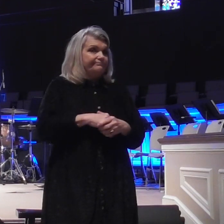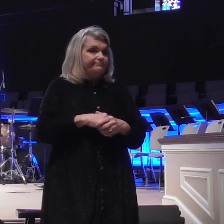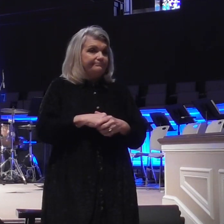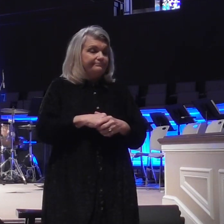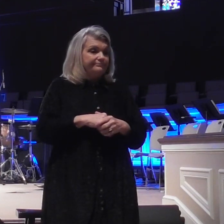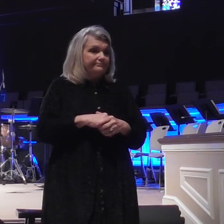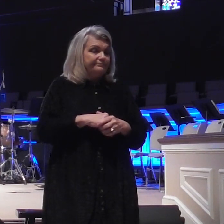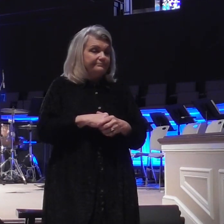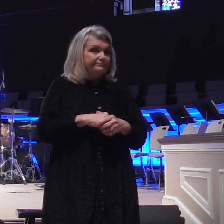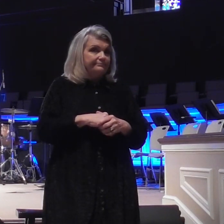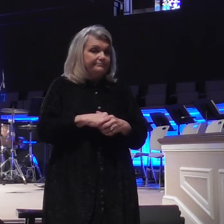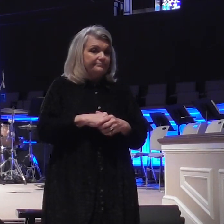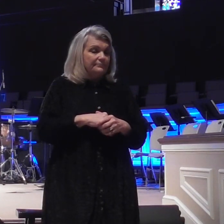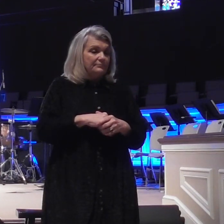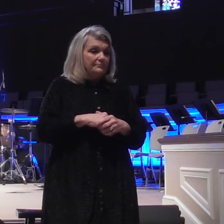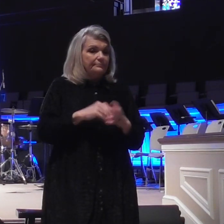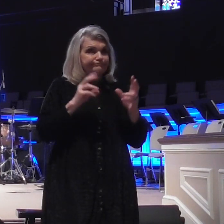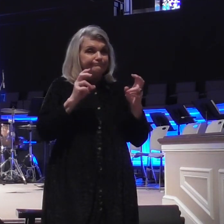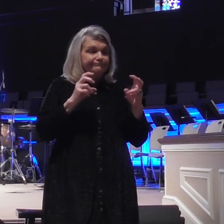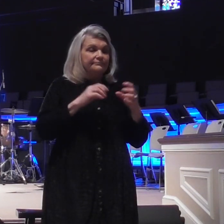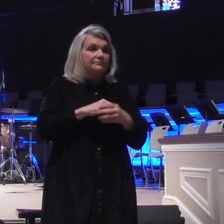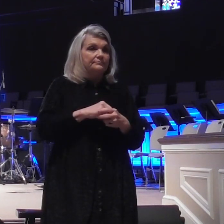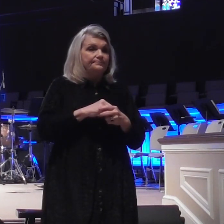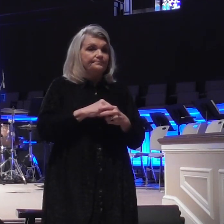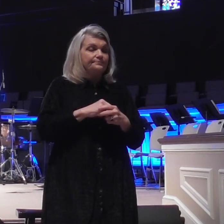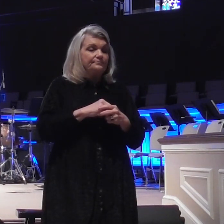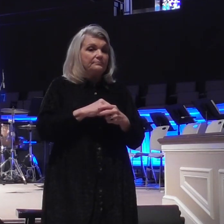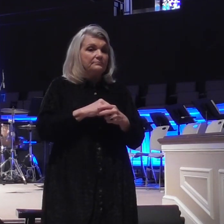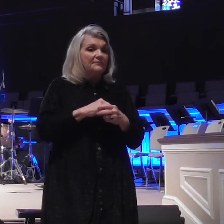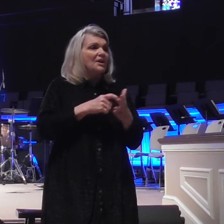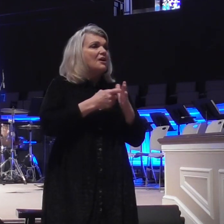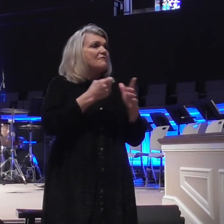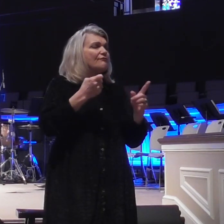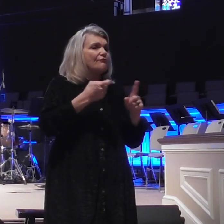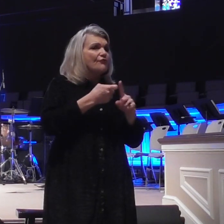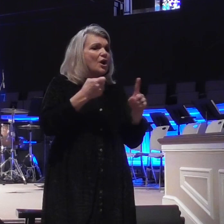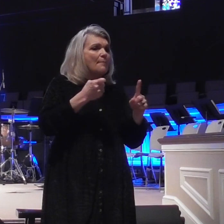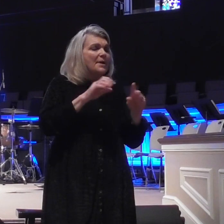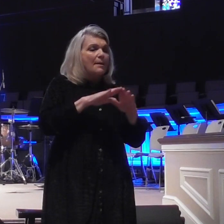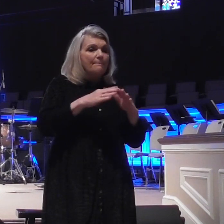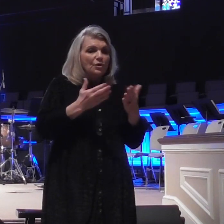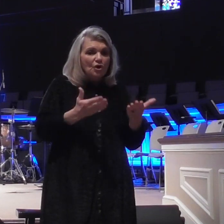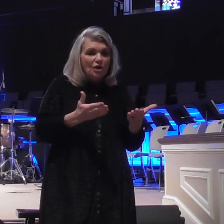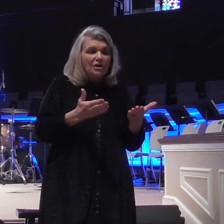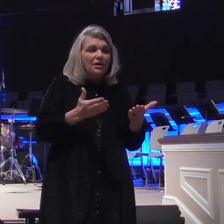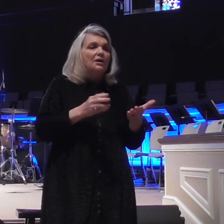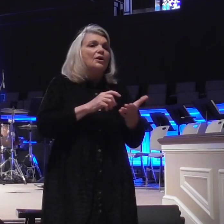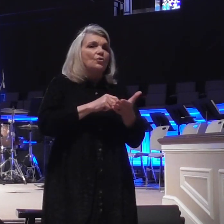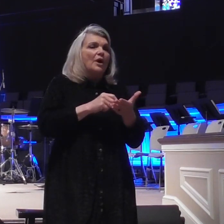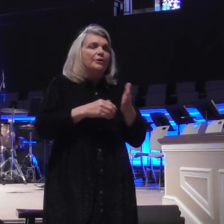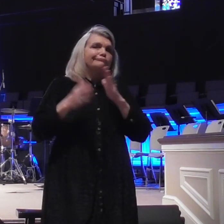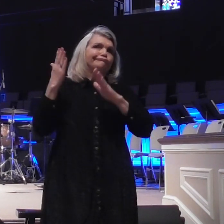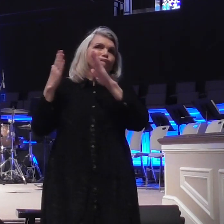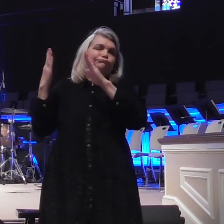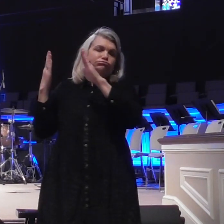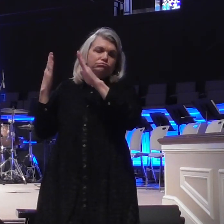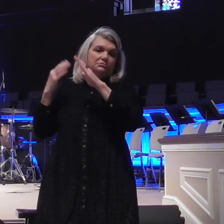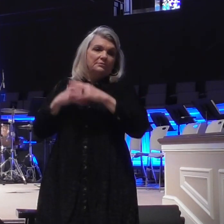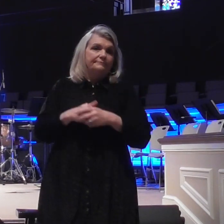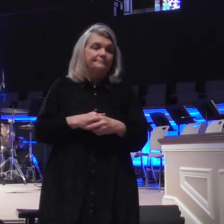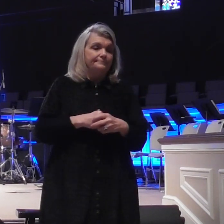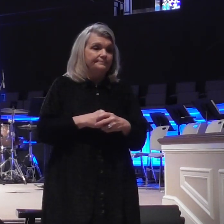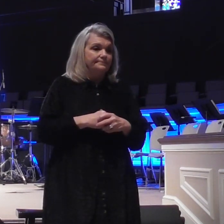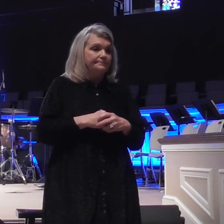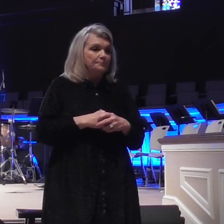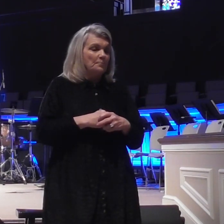individualism. I drew this concept from Carl Truman's book, The Rise and Triumph of the Modern Self. You ought to read it. I believe it may